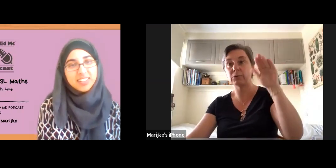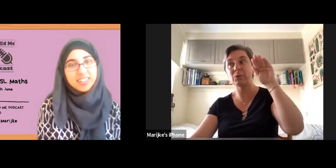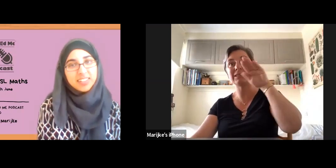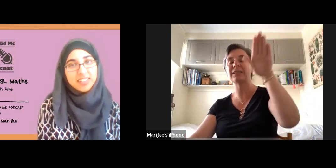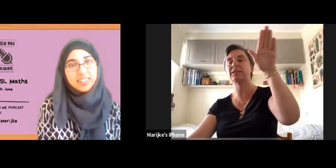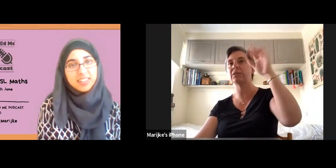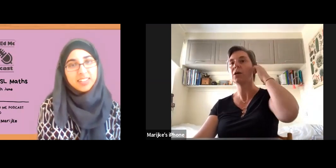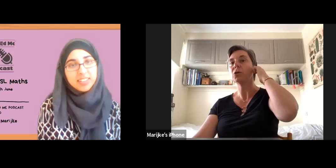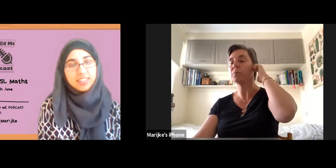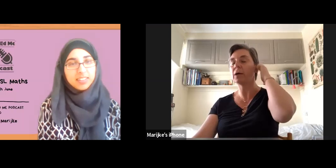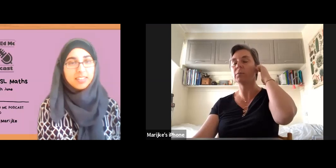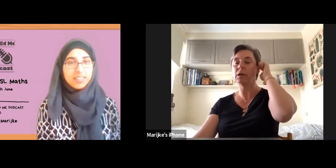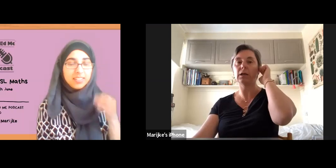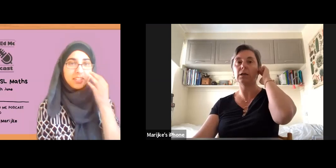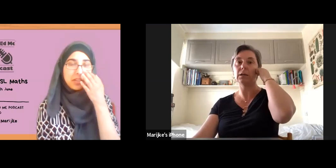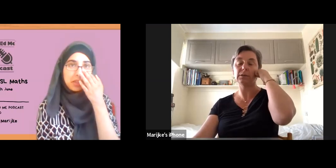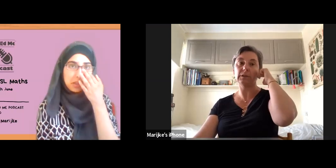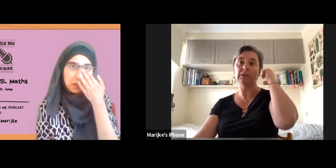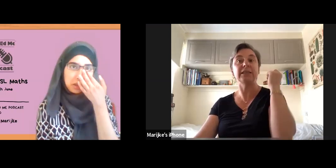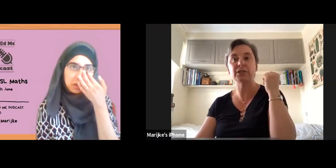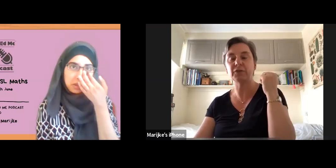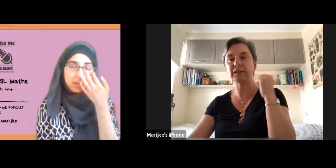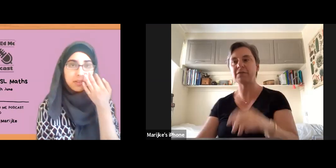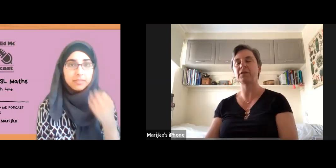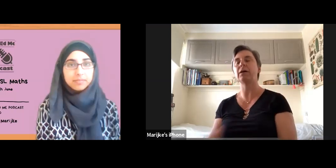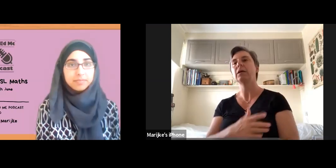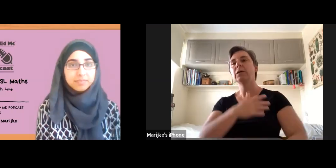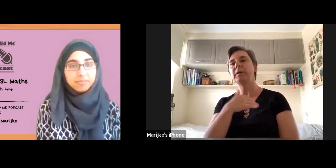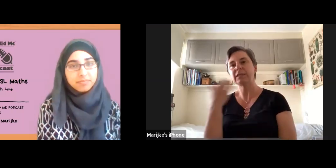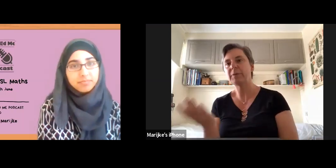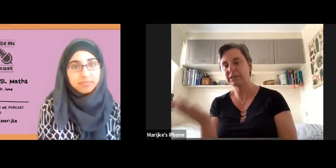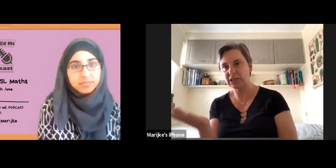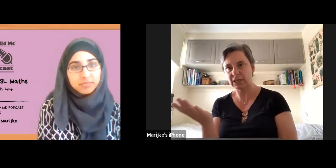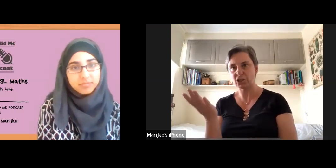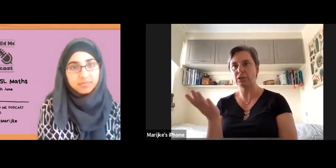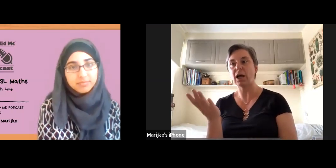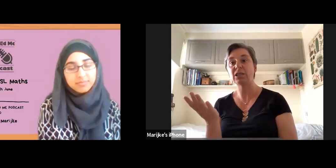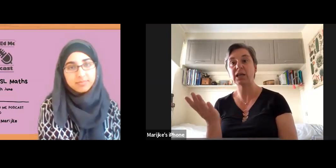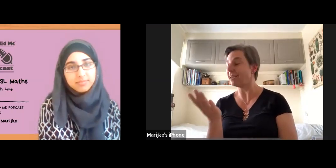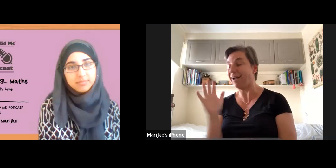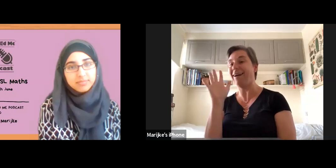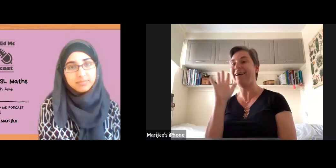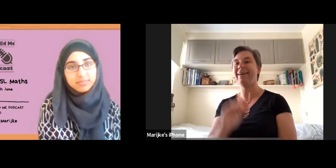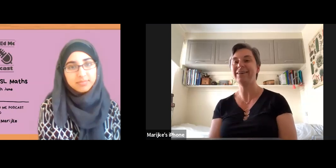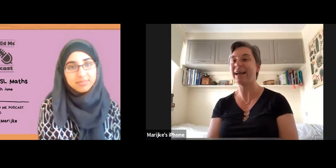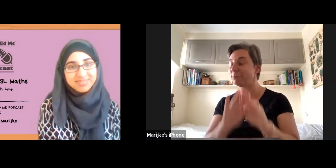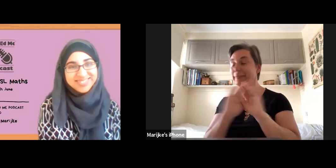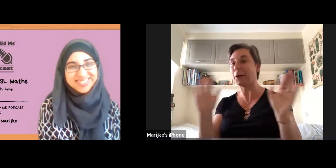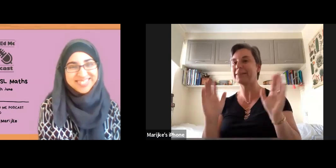always destined to become a teacher for the deaf. Now, being a typical teenager, I said, I'm not doing